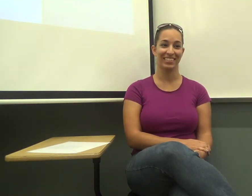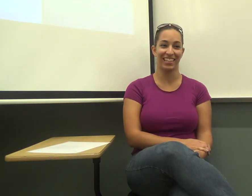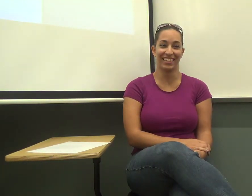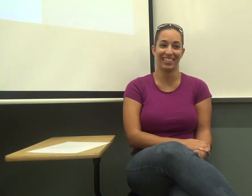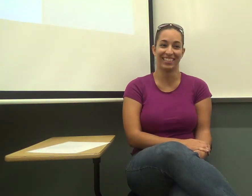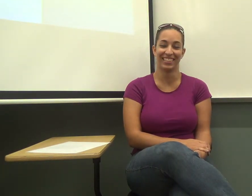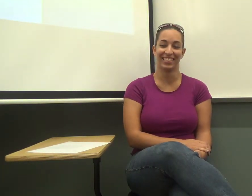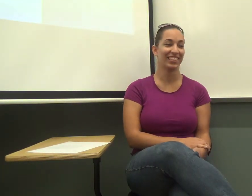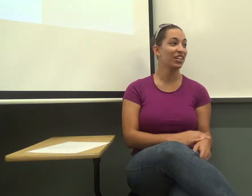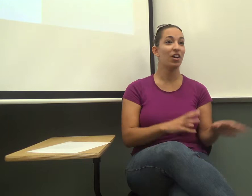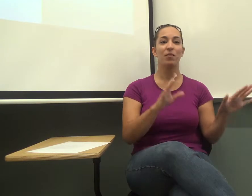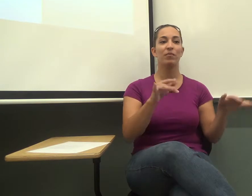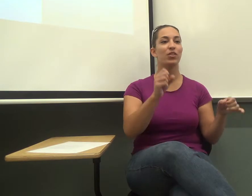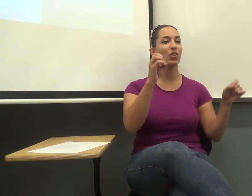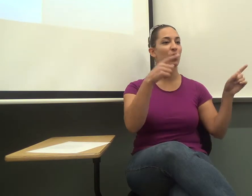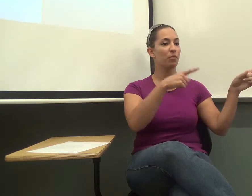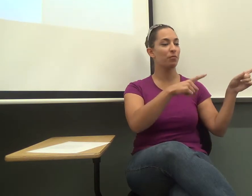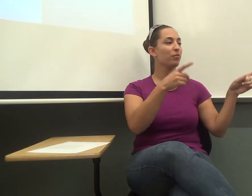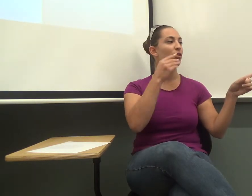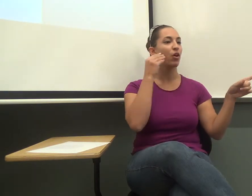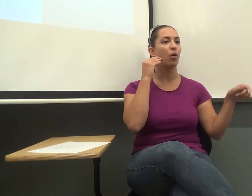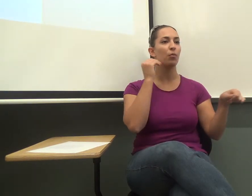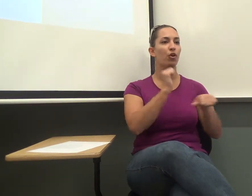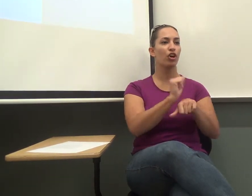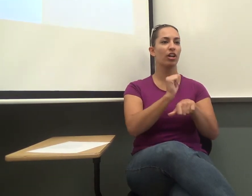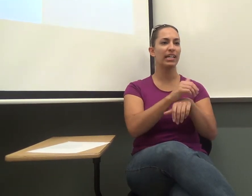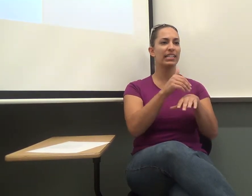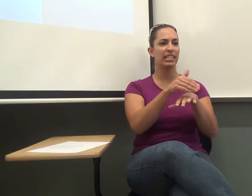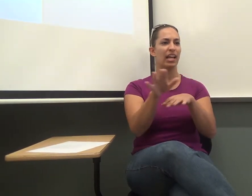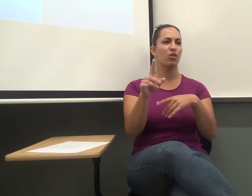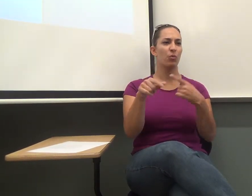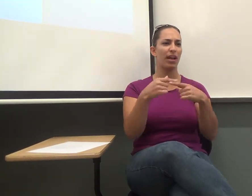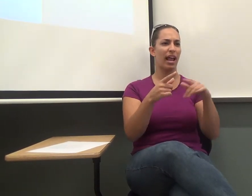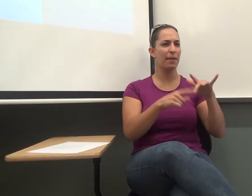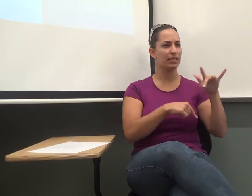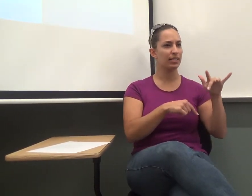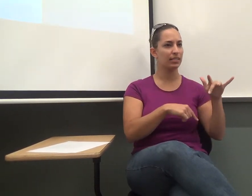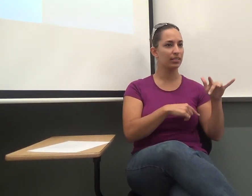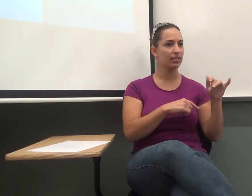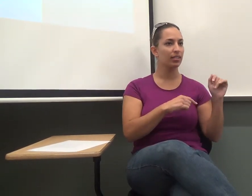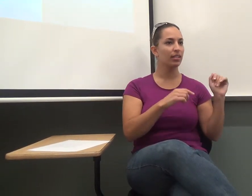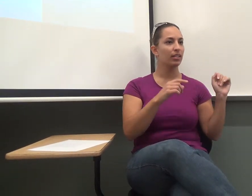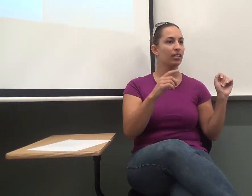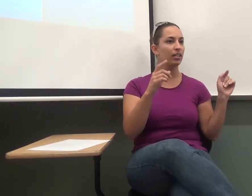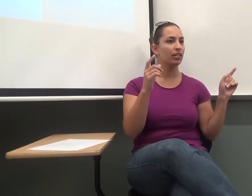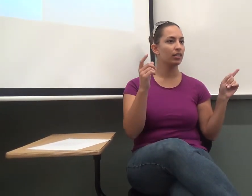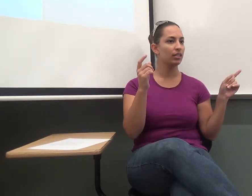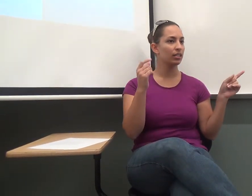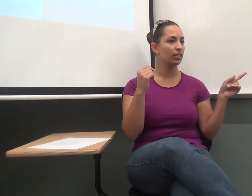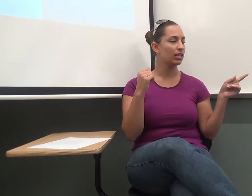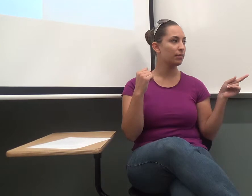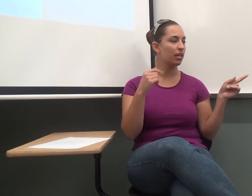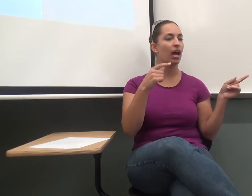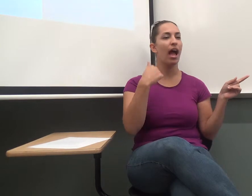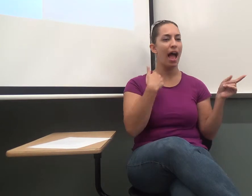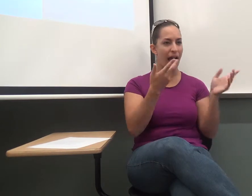absent. And I asked you to do what we had done the week prior,